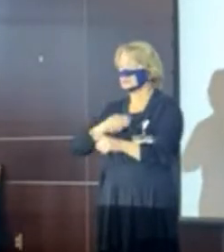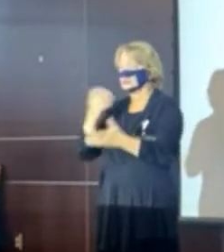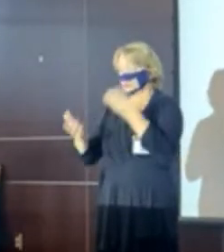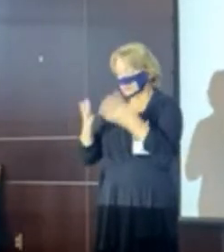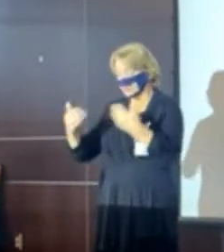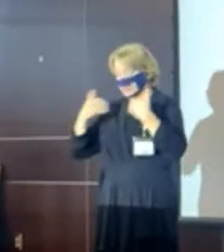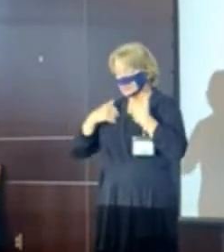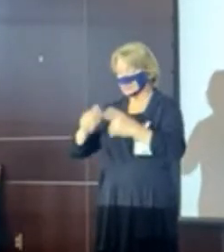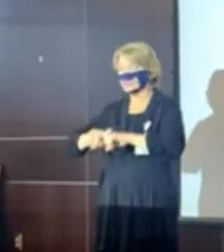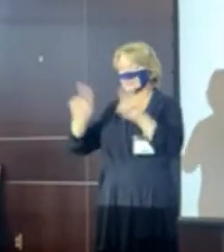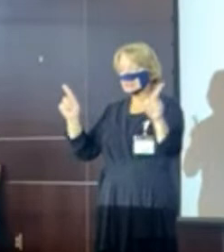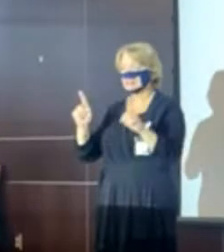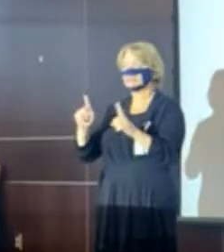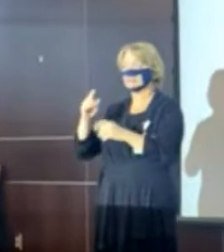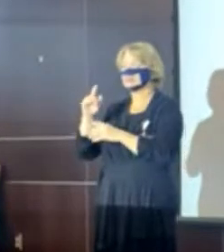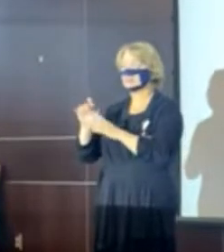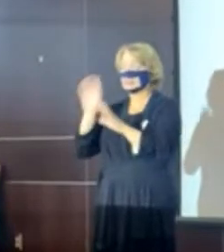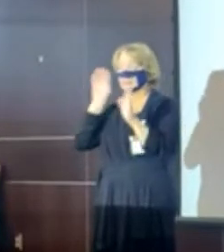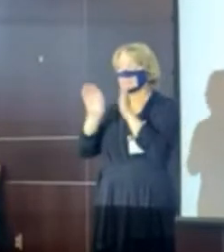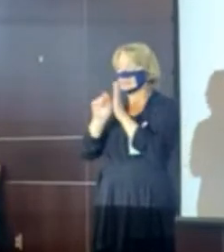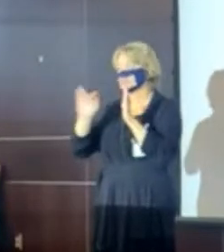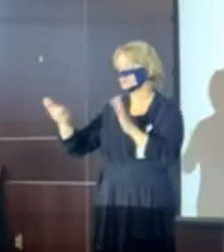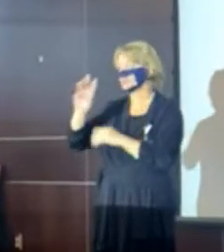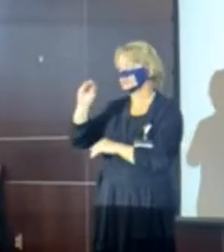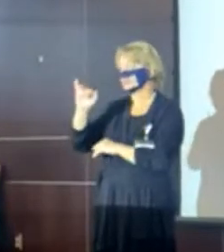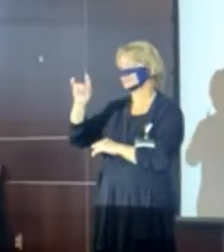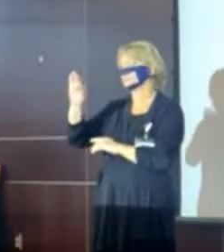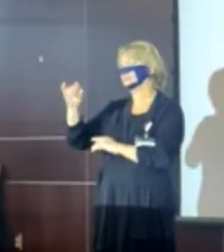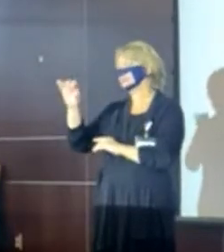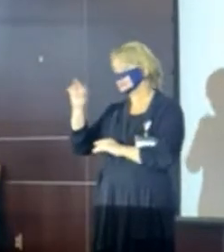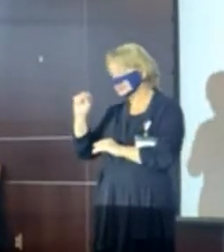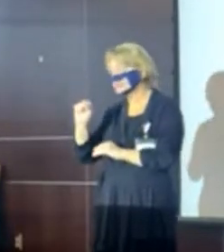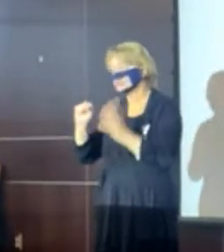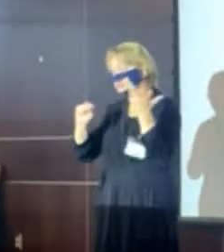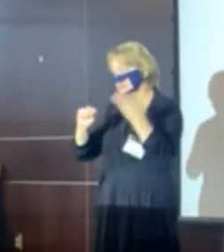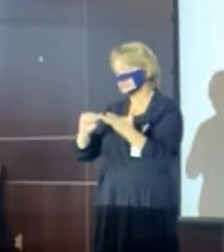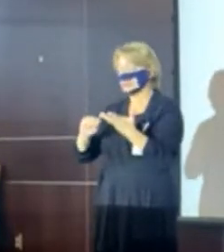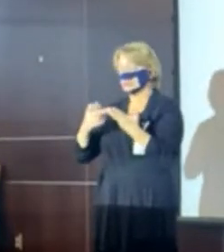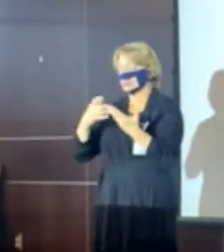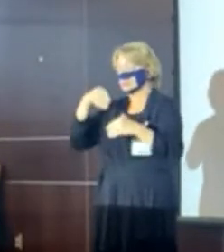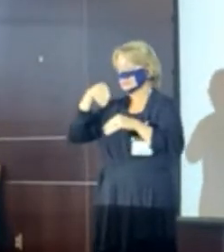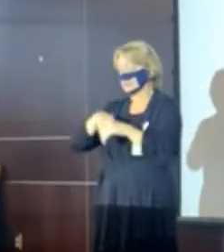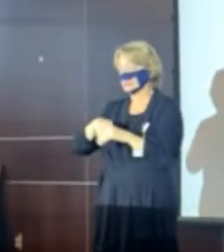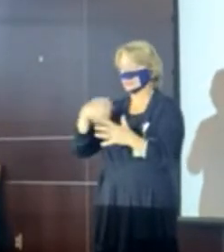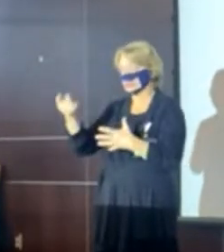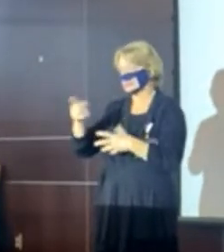mitigation measures in the region. So it's a little harder to predict what's going to happen this year.